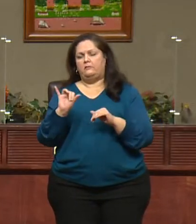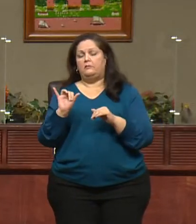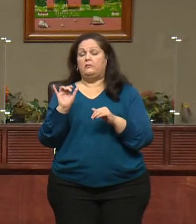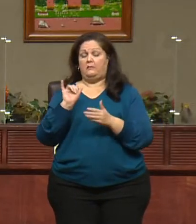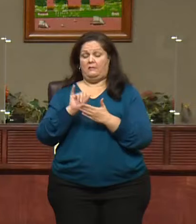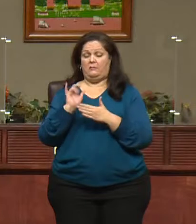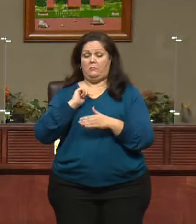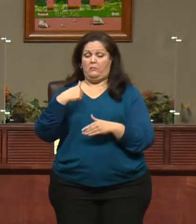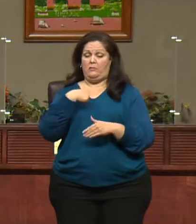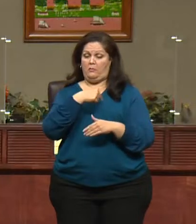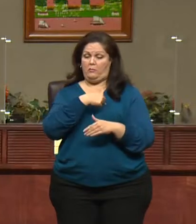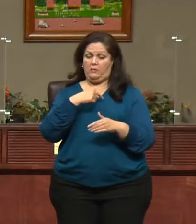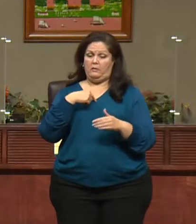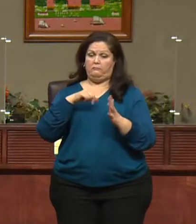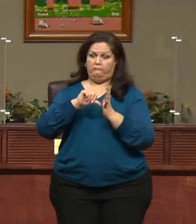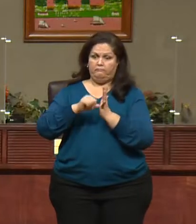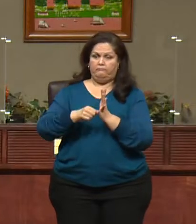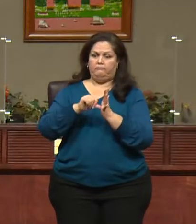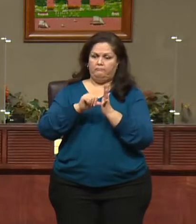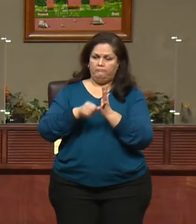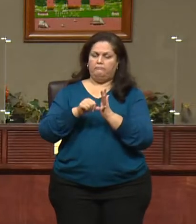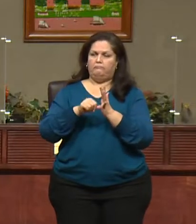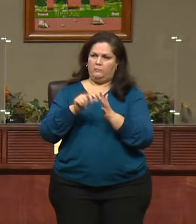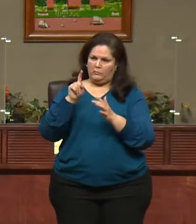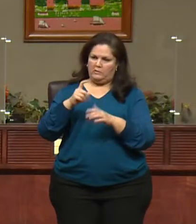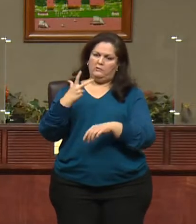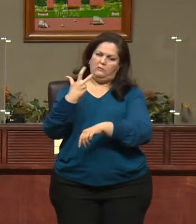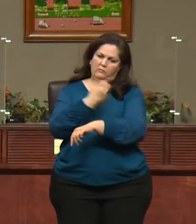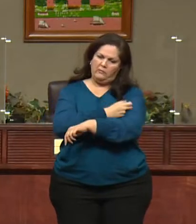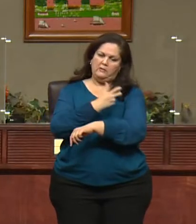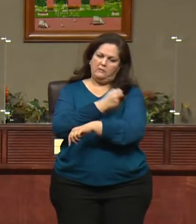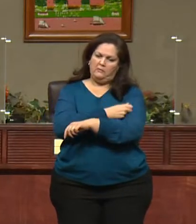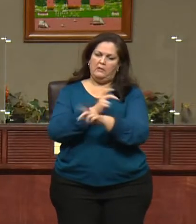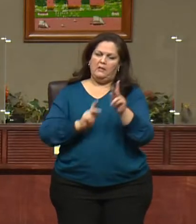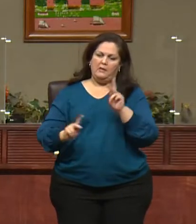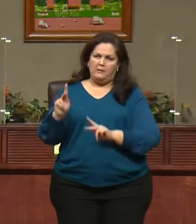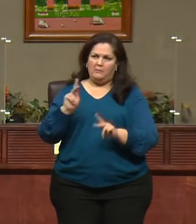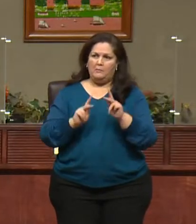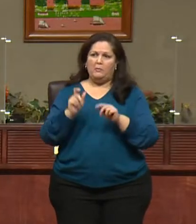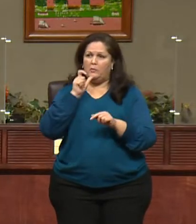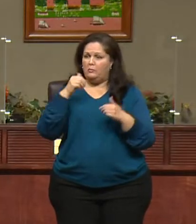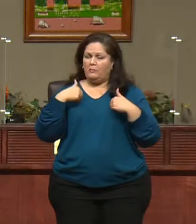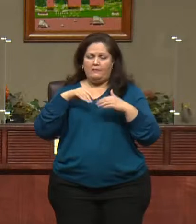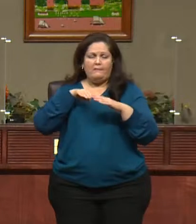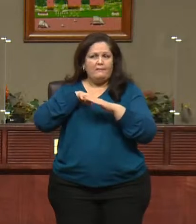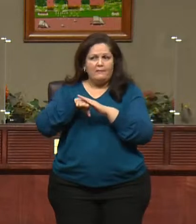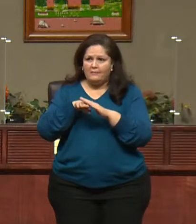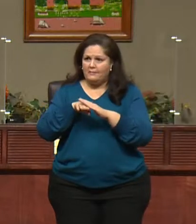team continue to make emphasis in the need to vaccinate people with lower access